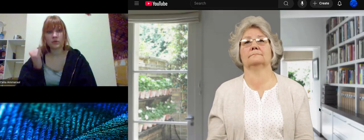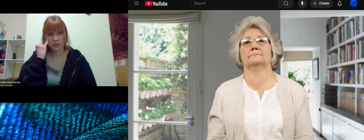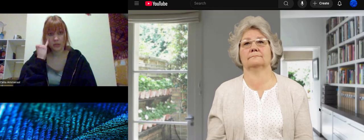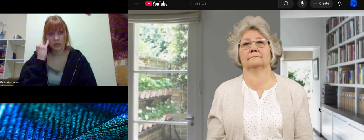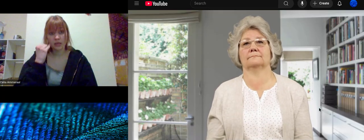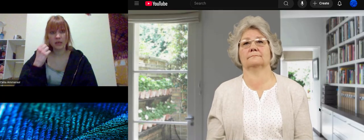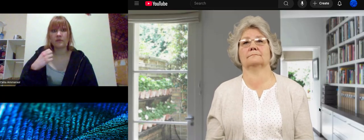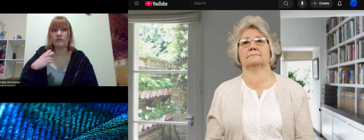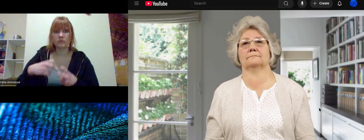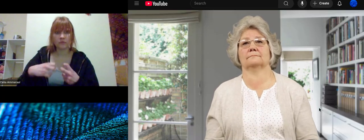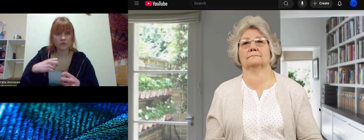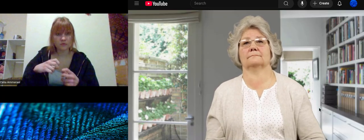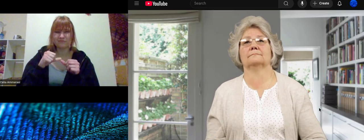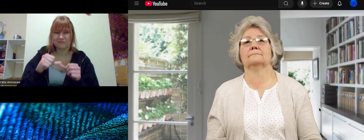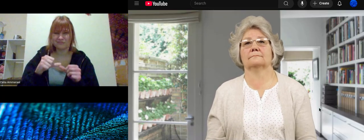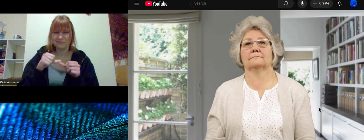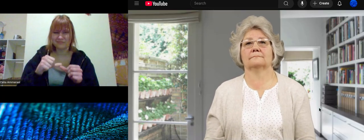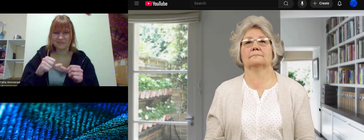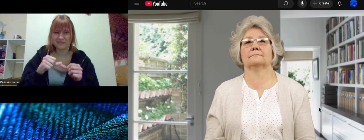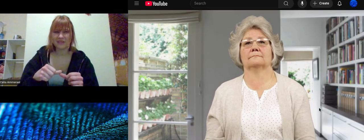another medication.